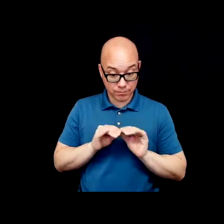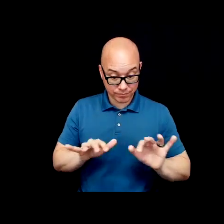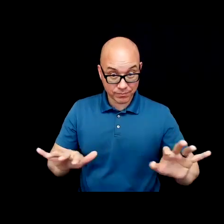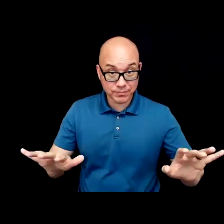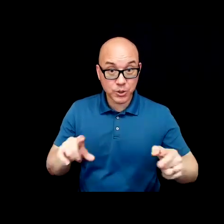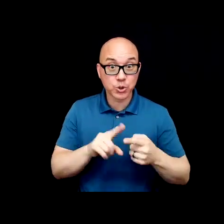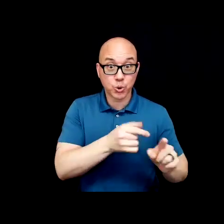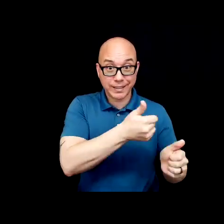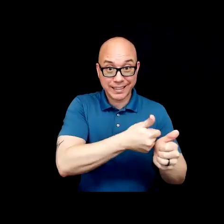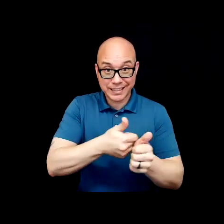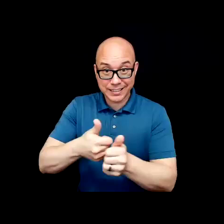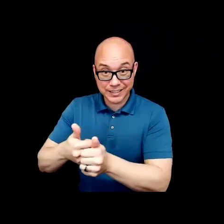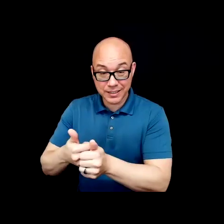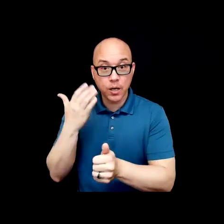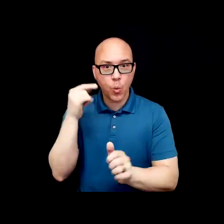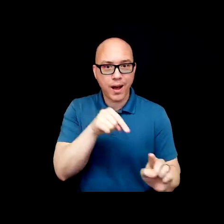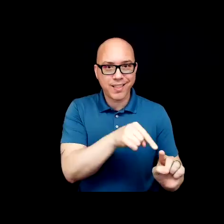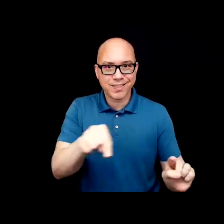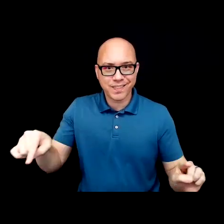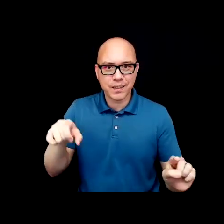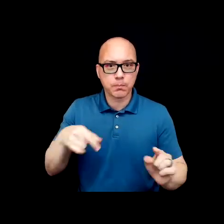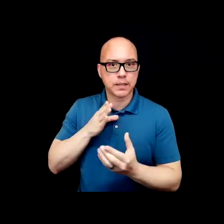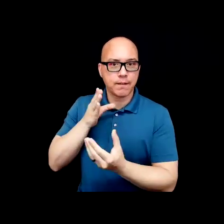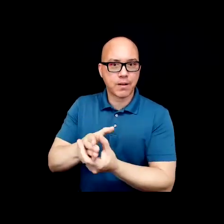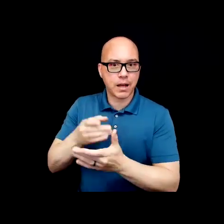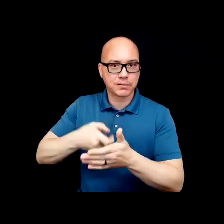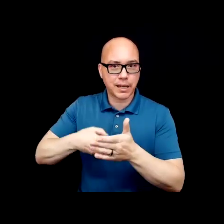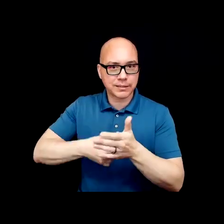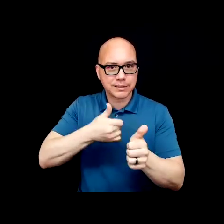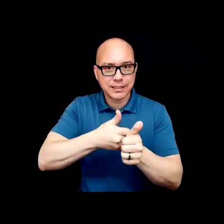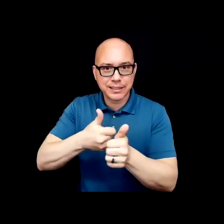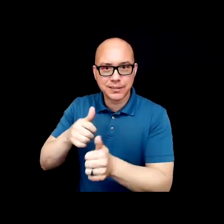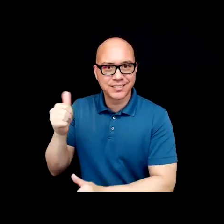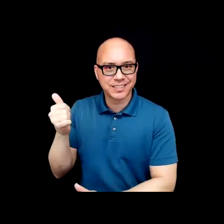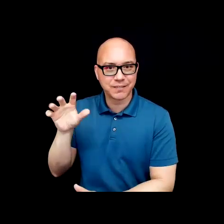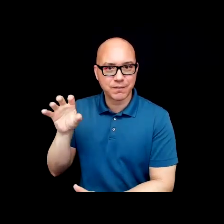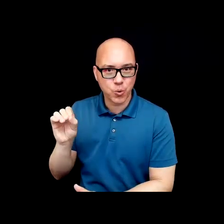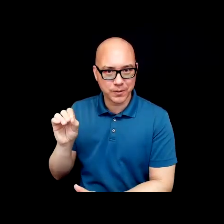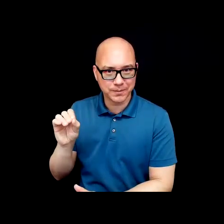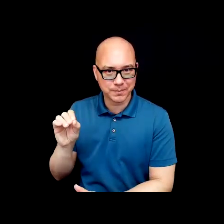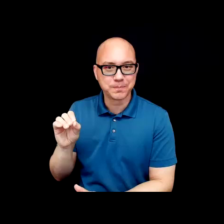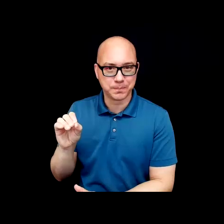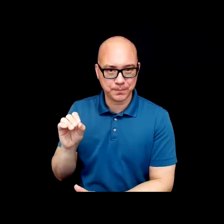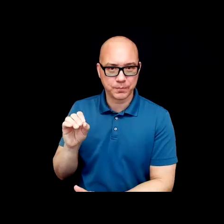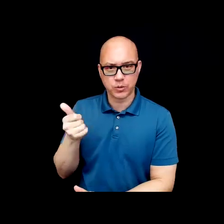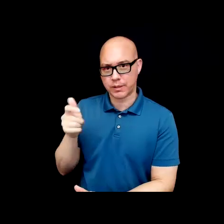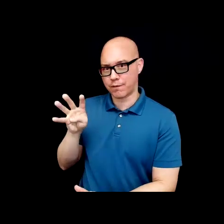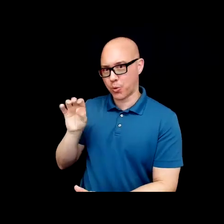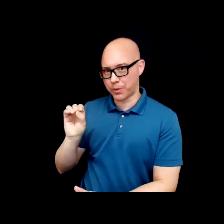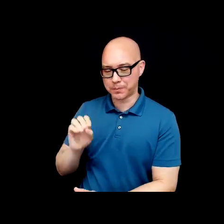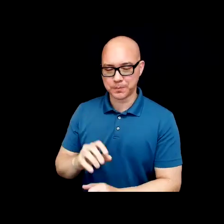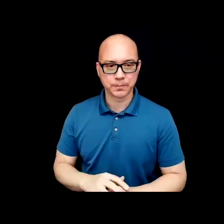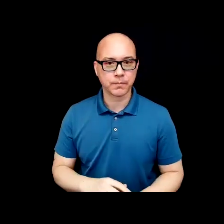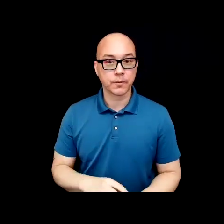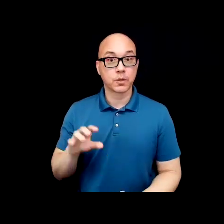when you think about it. Because you have to distribute documents to the members so that they can file their personal taxes, the